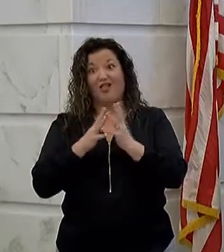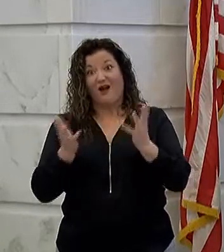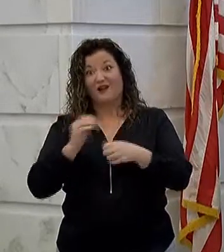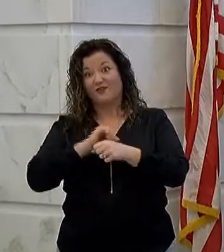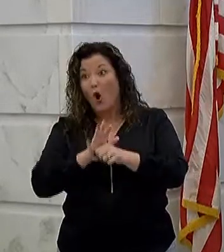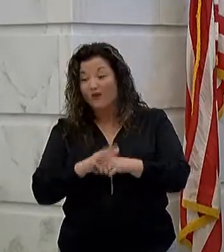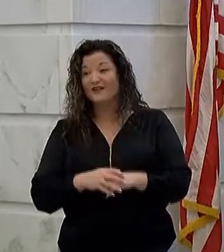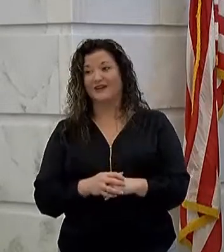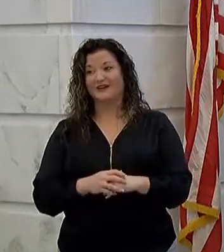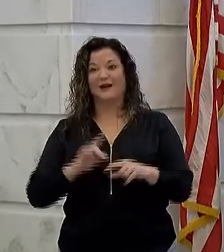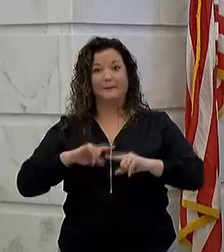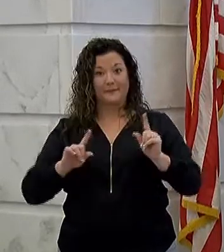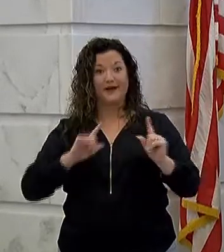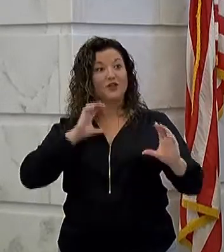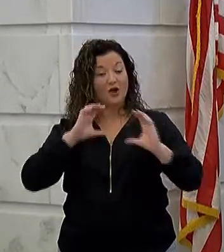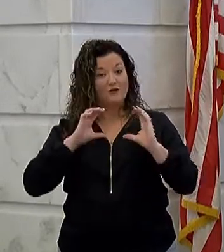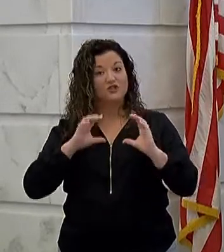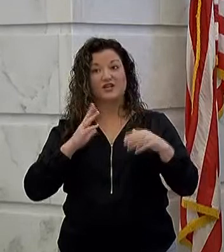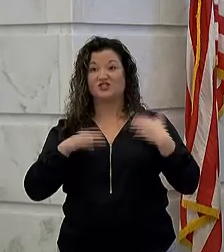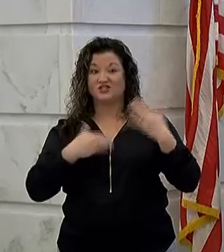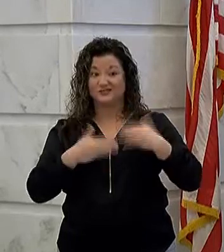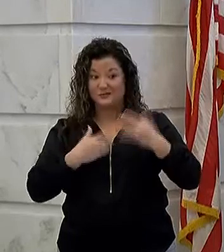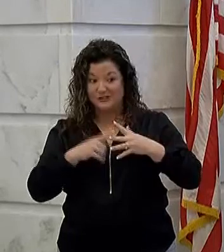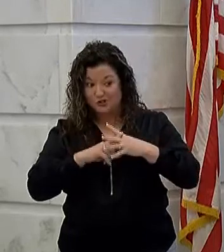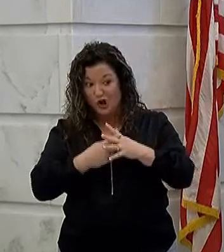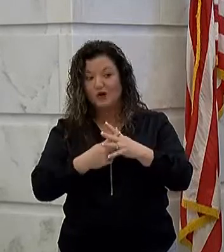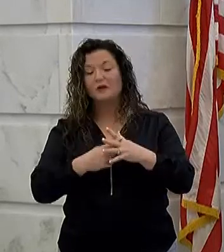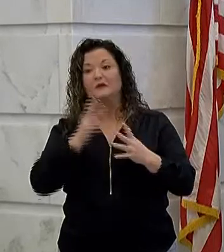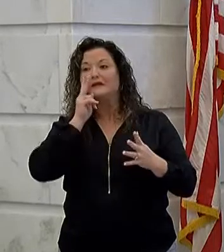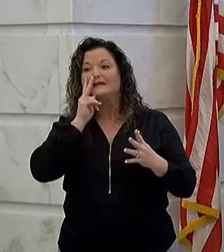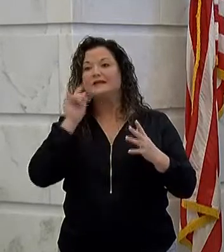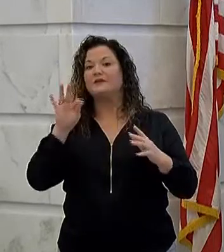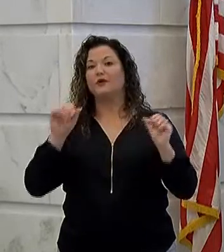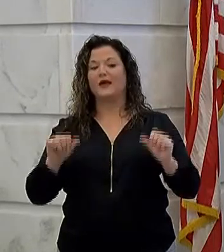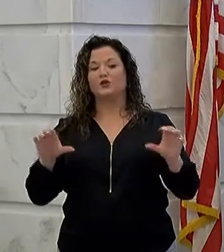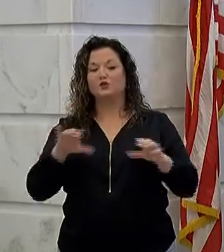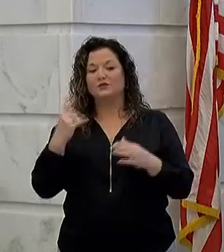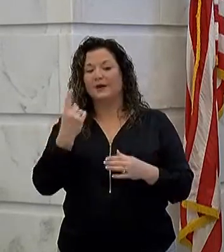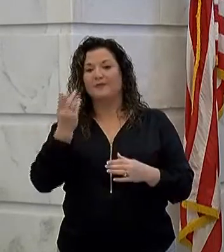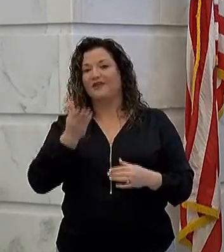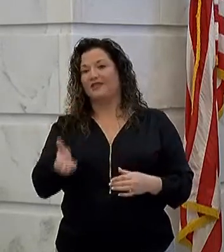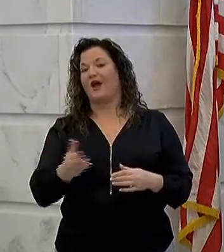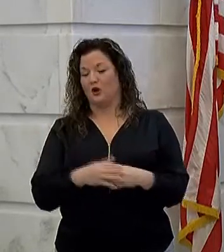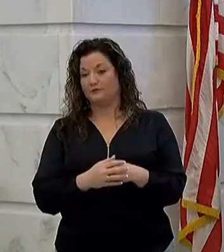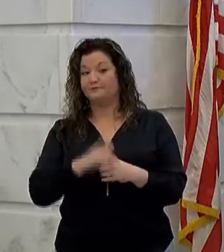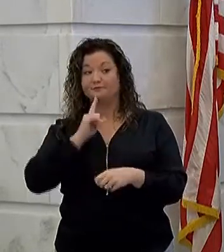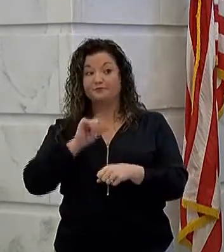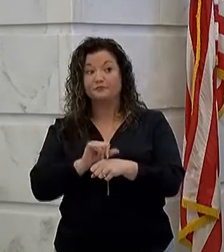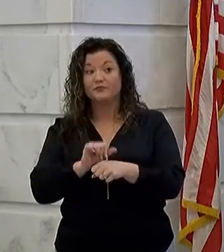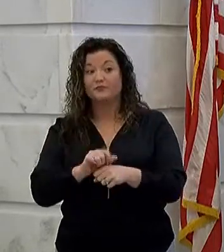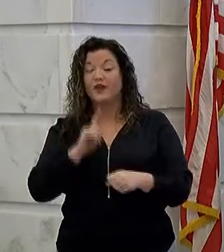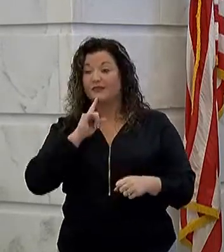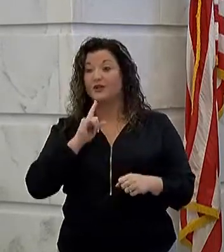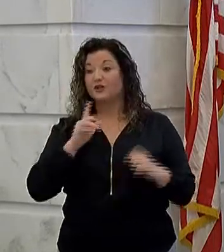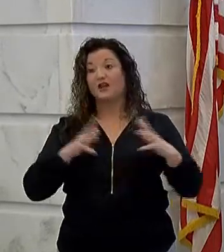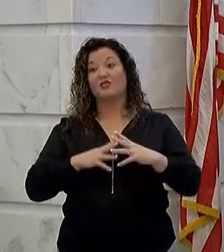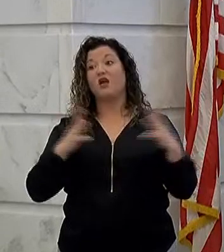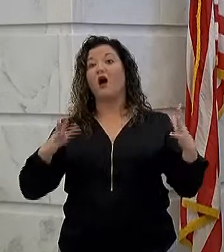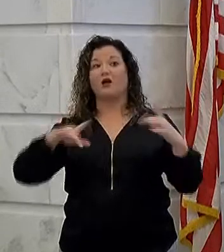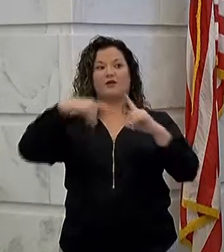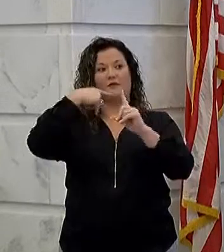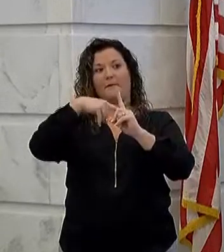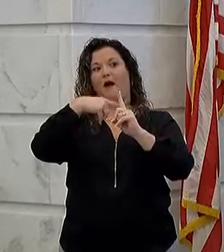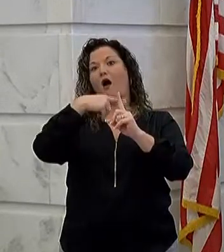those conversations are started, and we're going to see if we can do something there. So actually, there's been a whole lot of